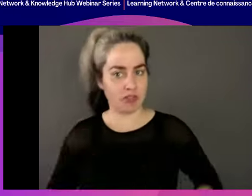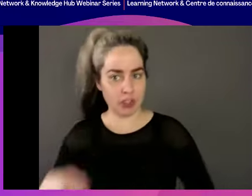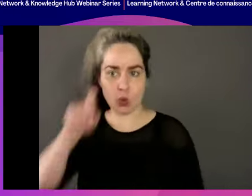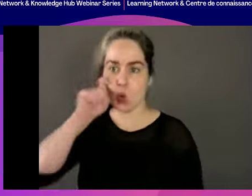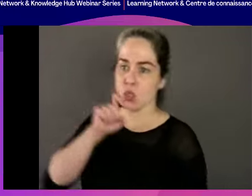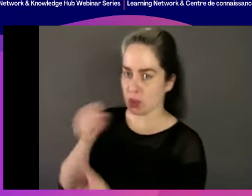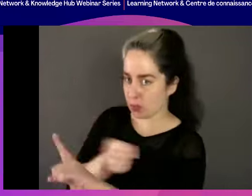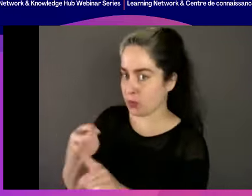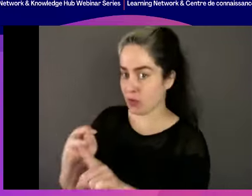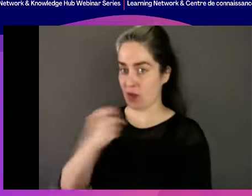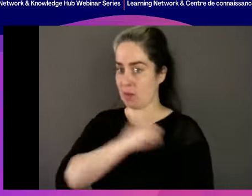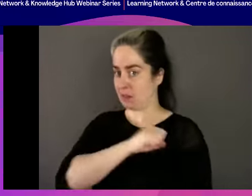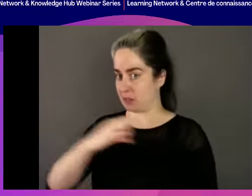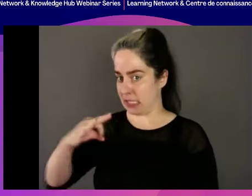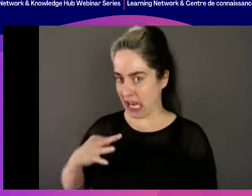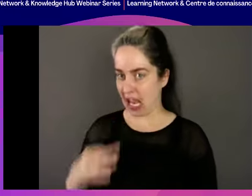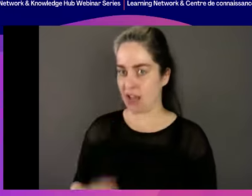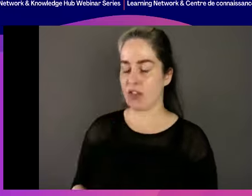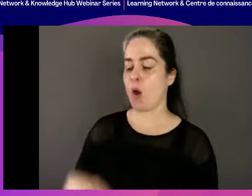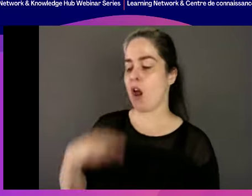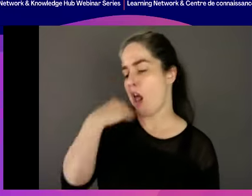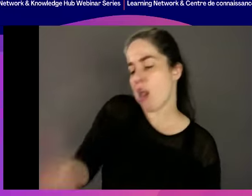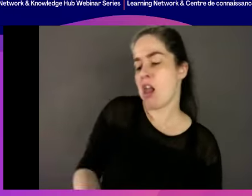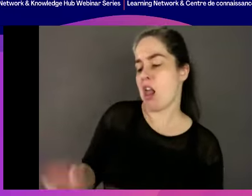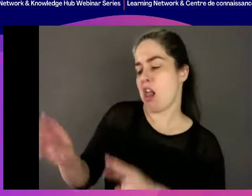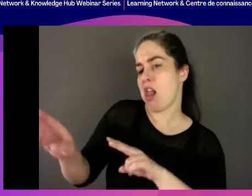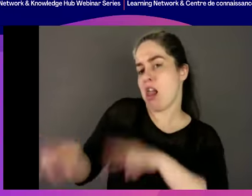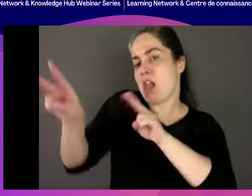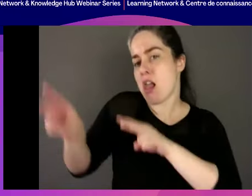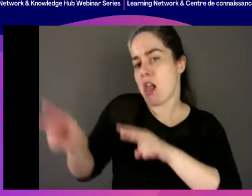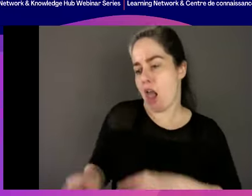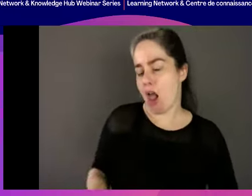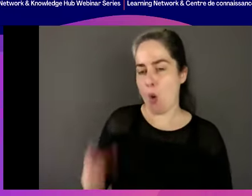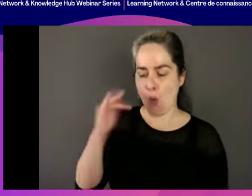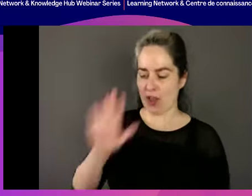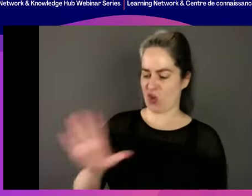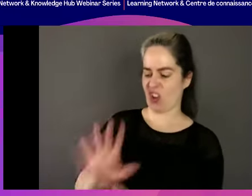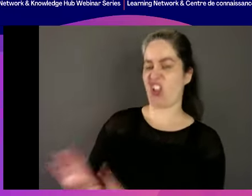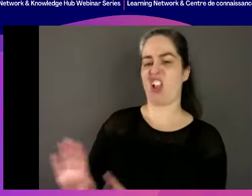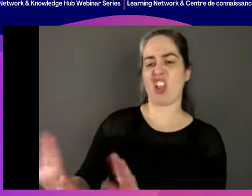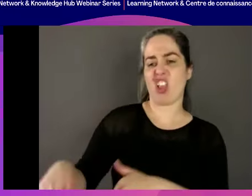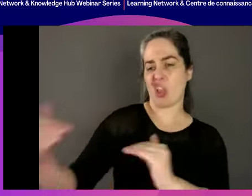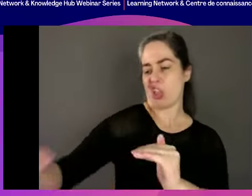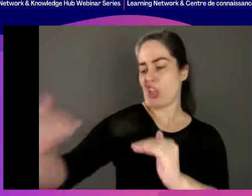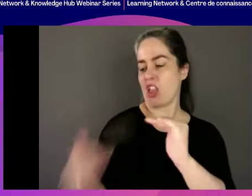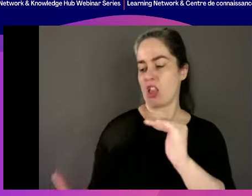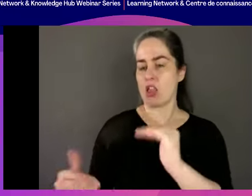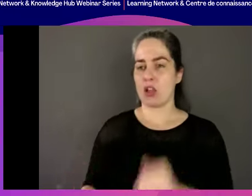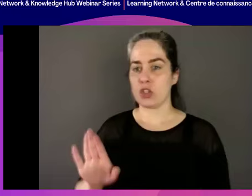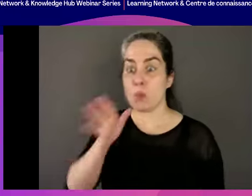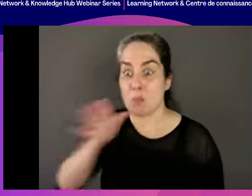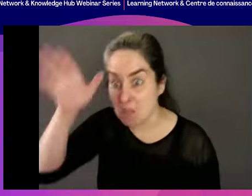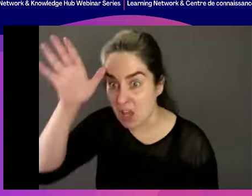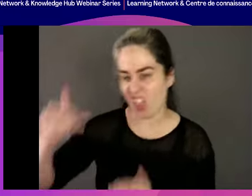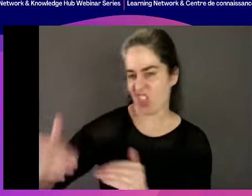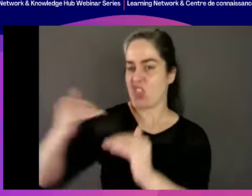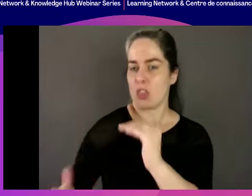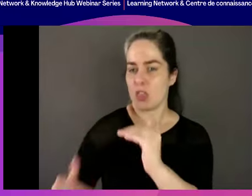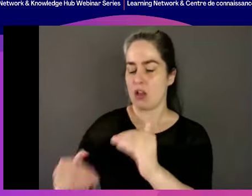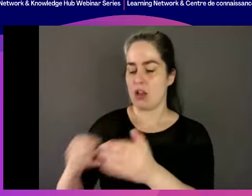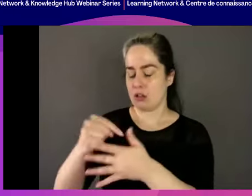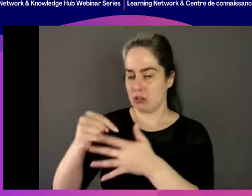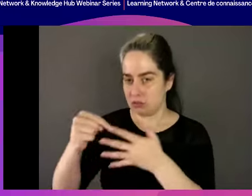were humiliated and shamed for their cultures, and they're shamed about their parents. And they were